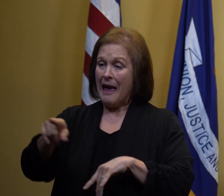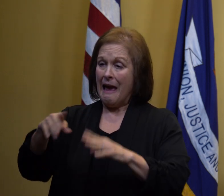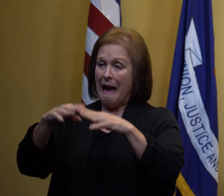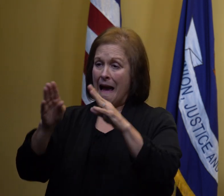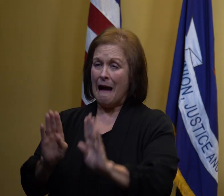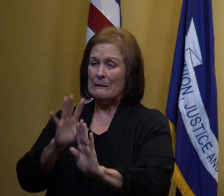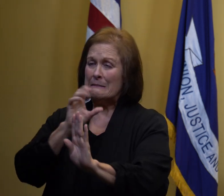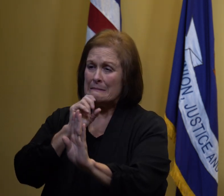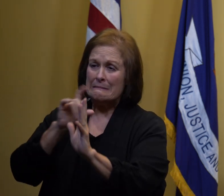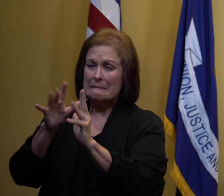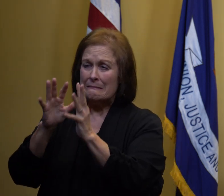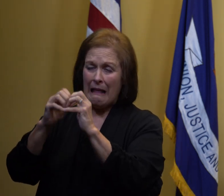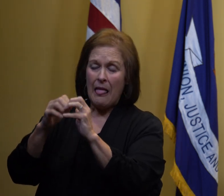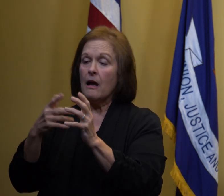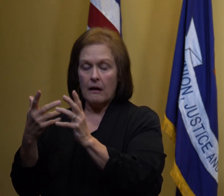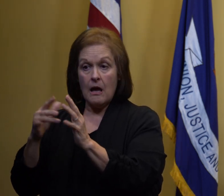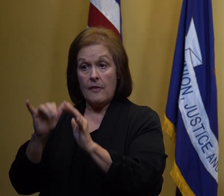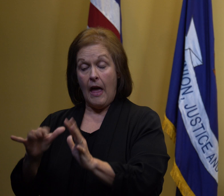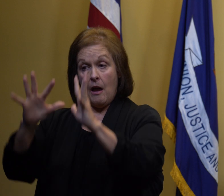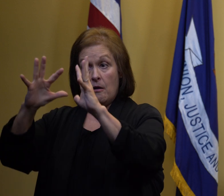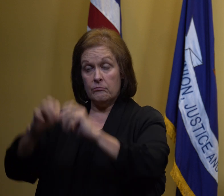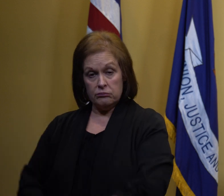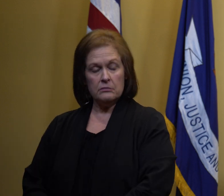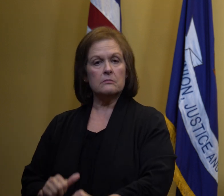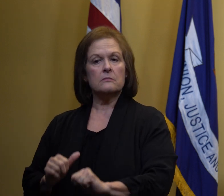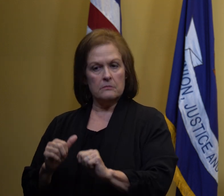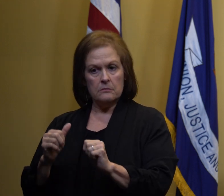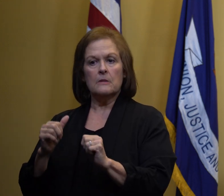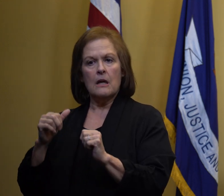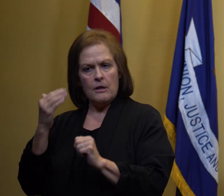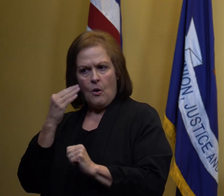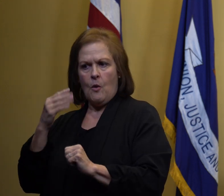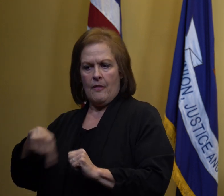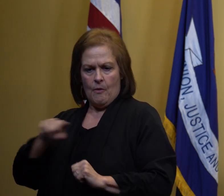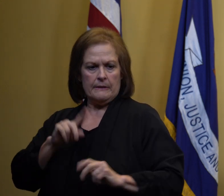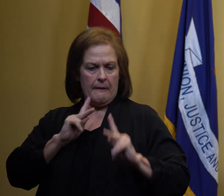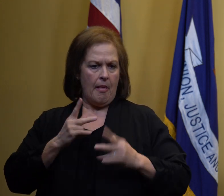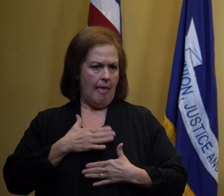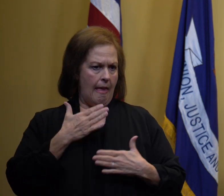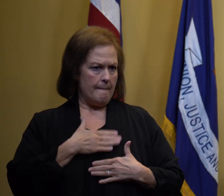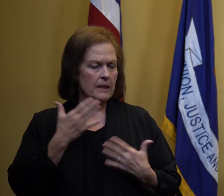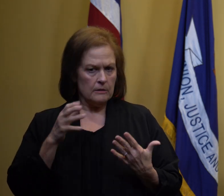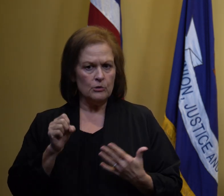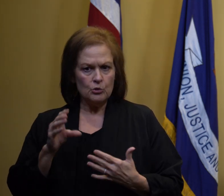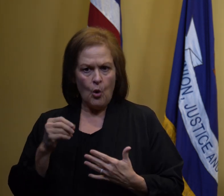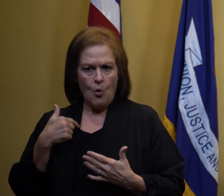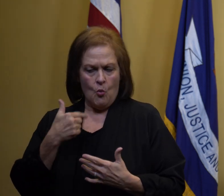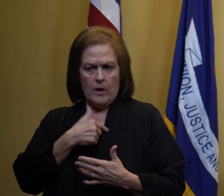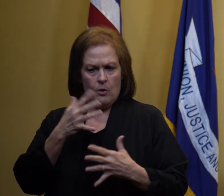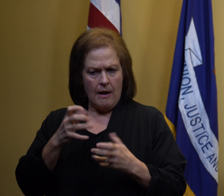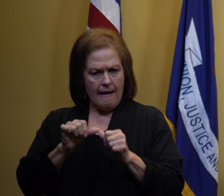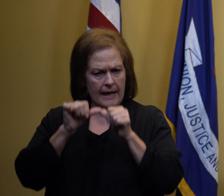property, but again, adjacent to properties that are well maintained and well kept. So getting to this point, getting blocks to a tipping point, if you